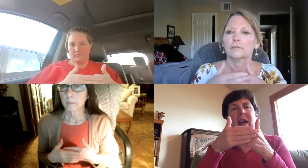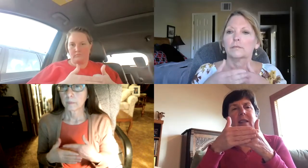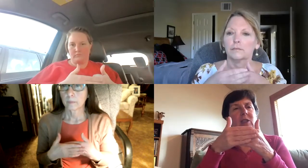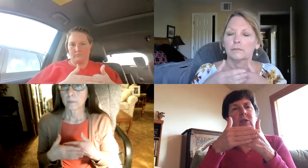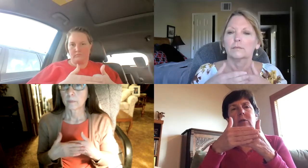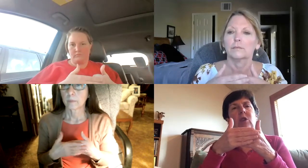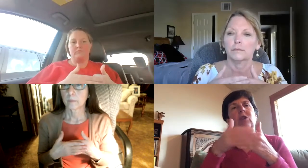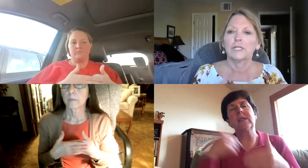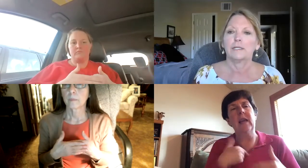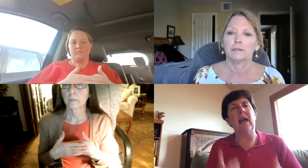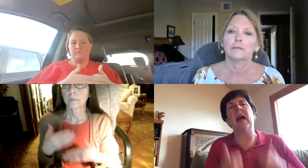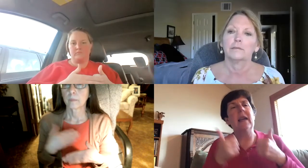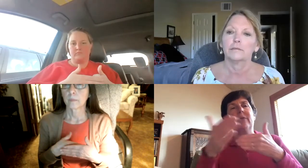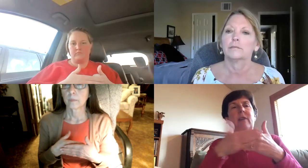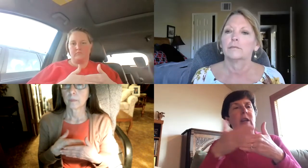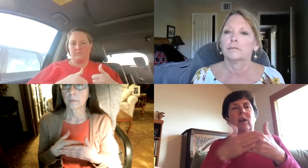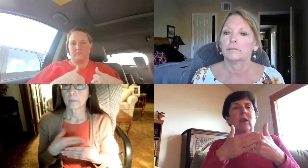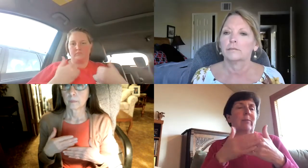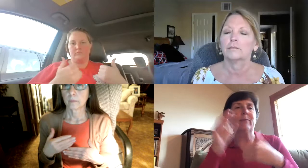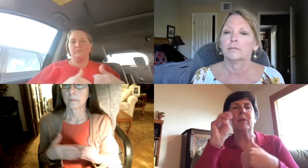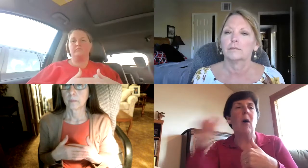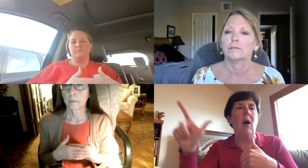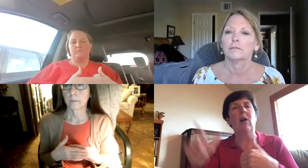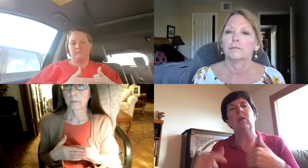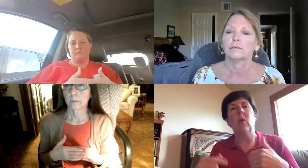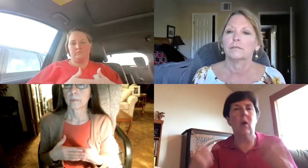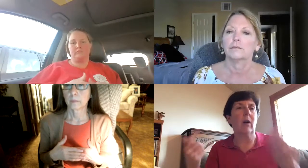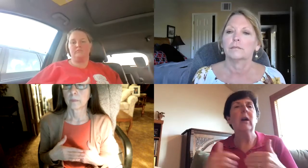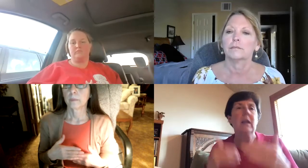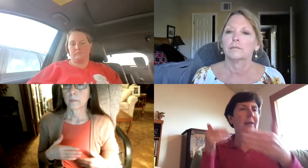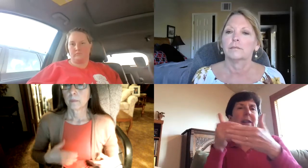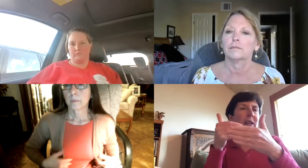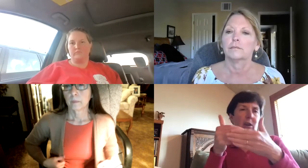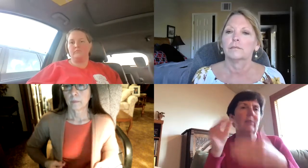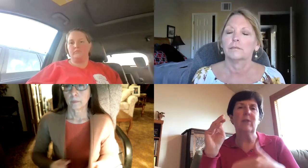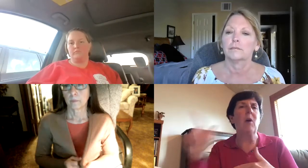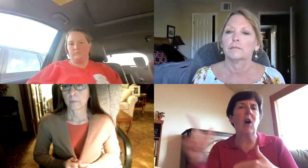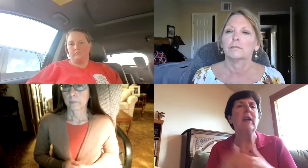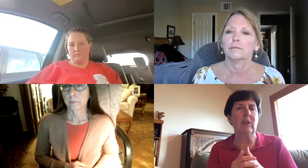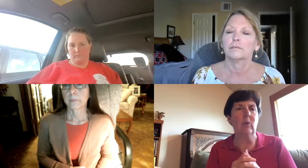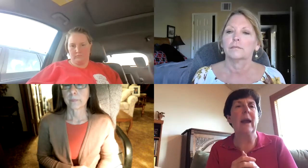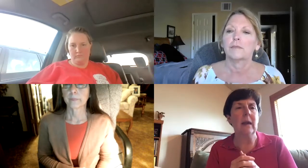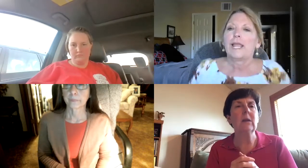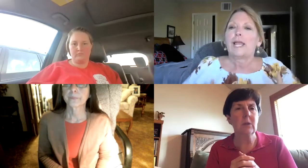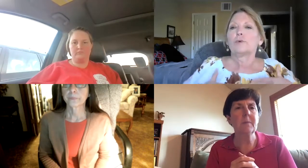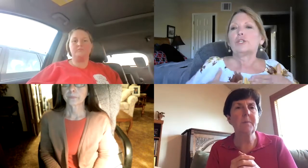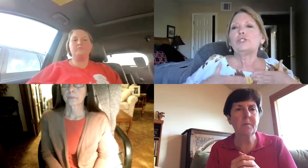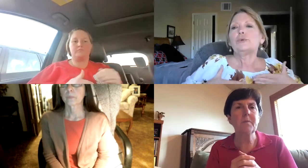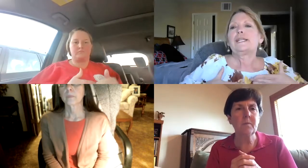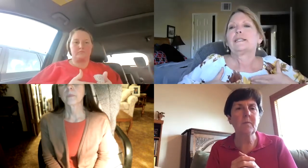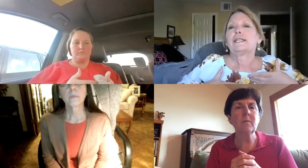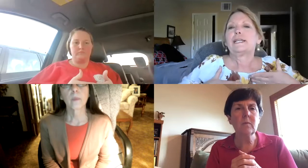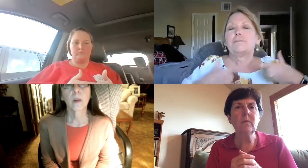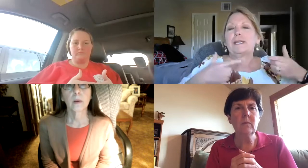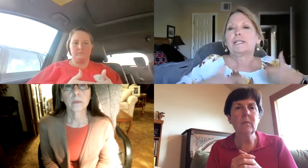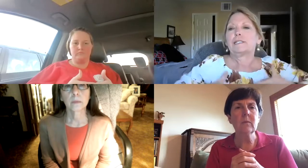this side too. So you could say I live near the mall or near the mall, either way. And were you